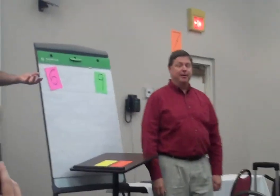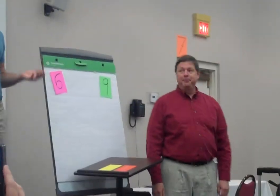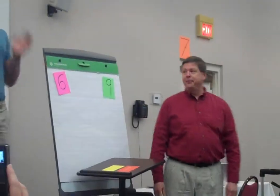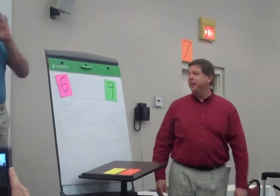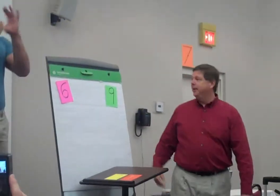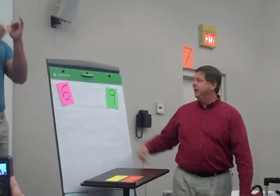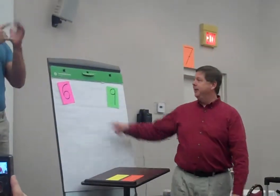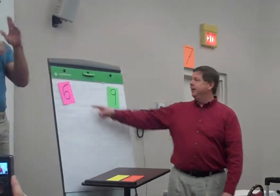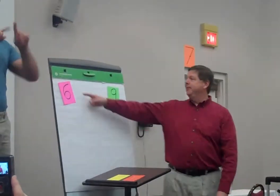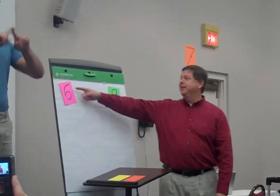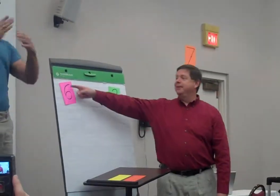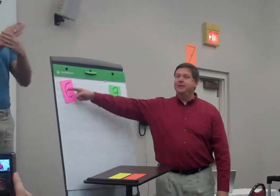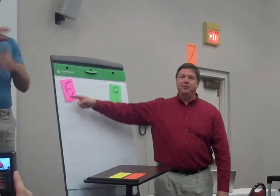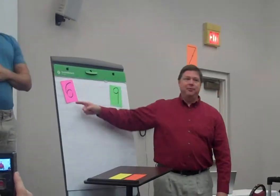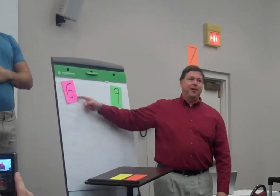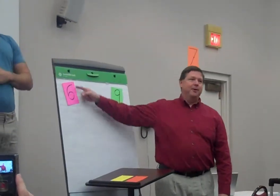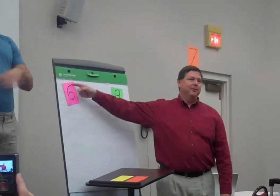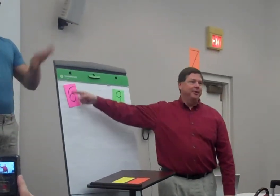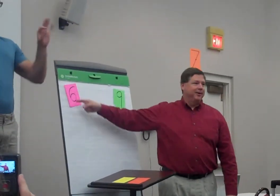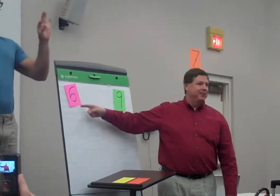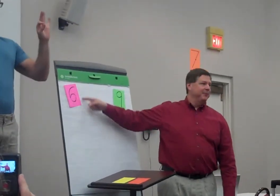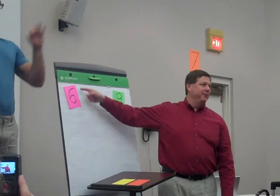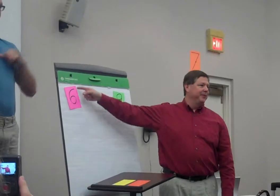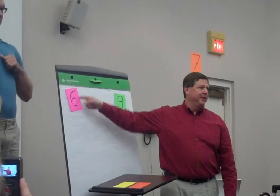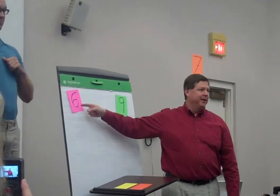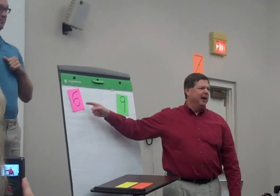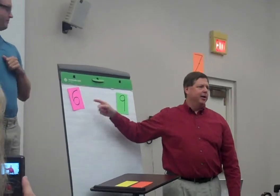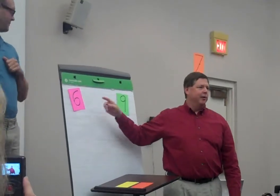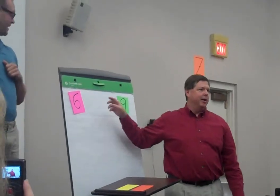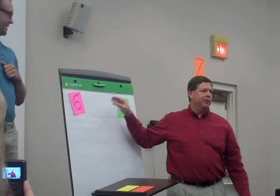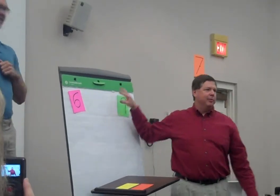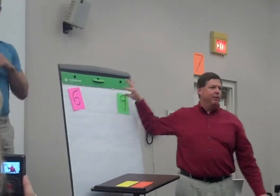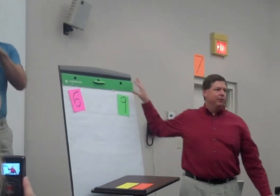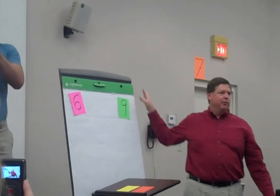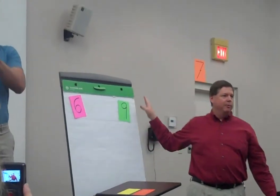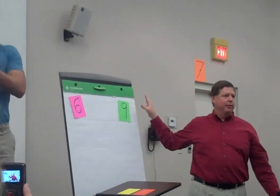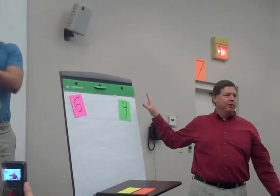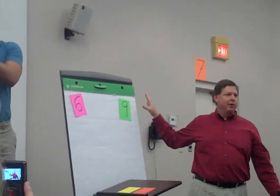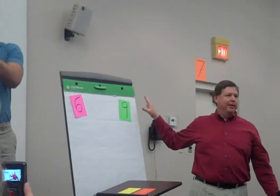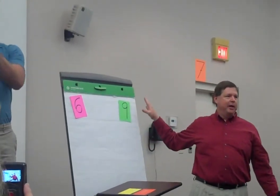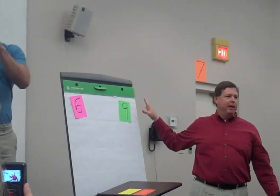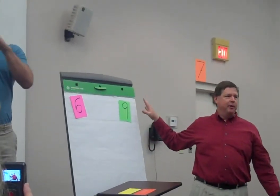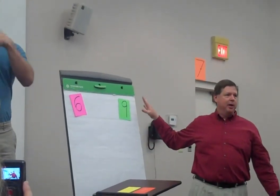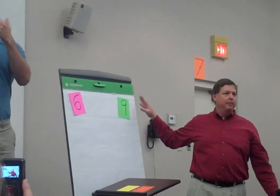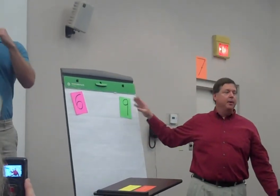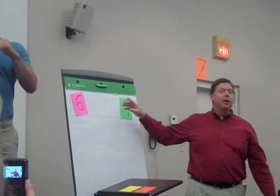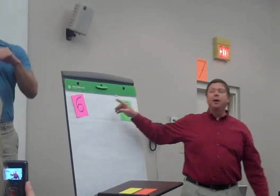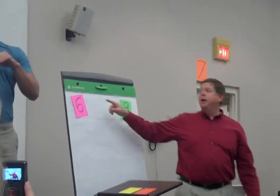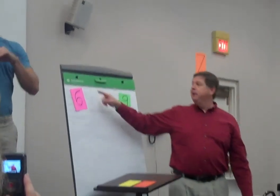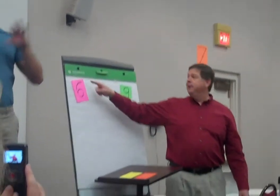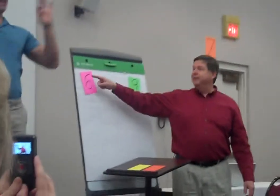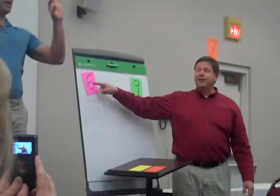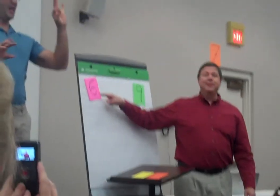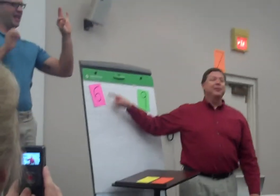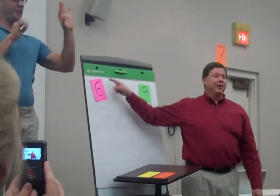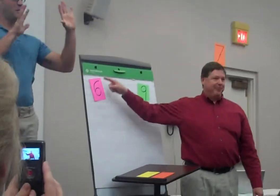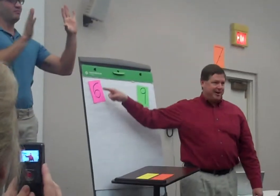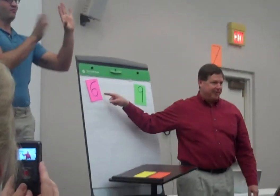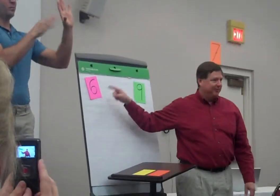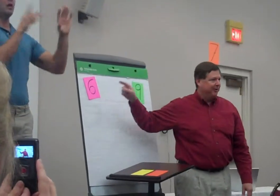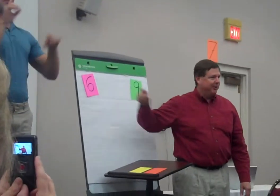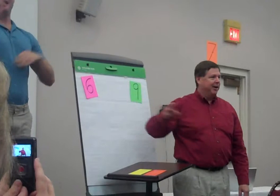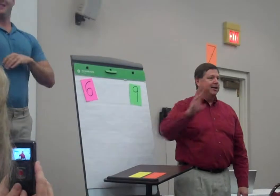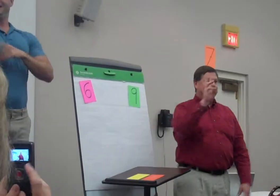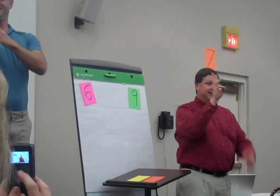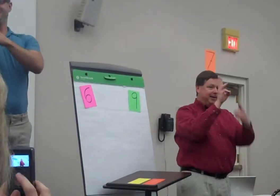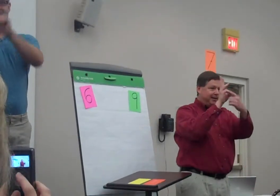9s look like. 6s are round. I know 9s can be round too, but we're not talking about that kind of a 9. 6s are